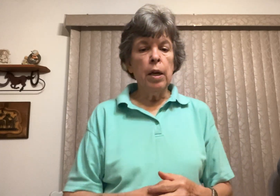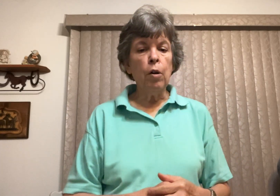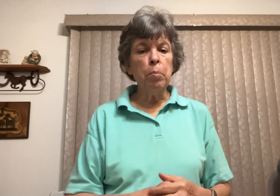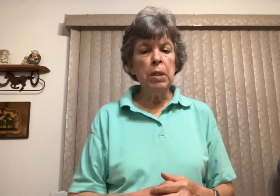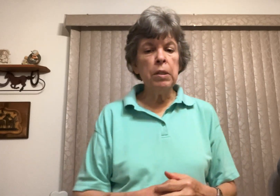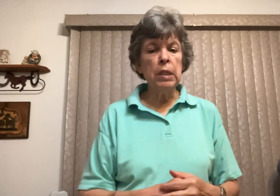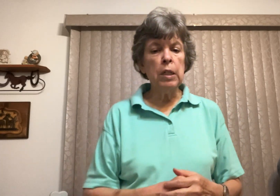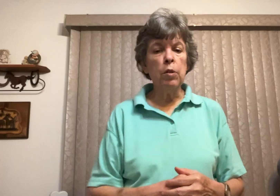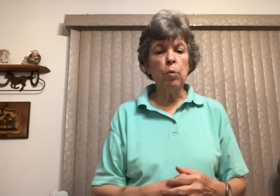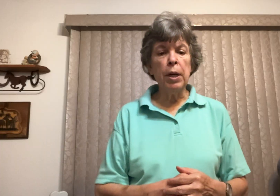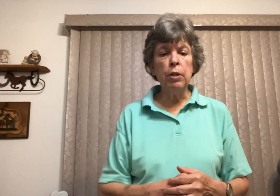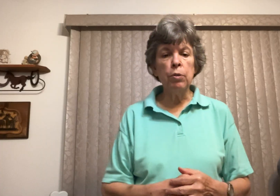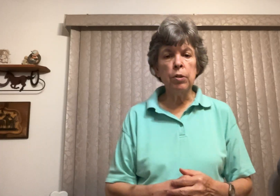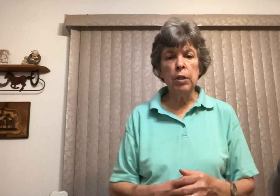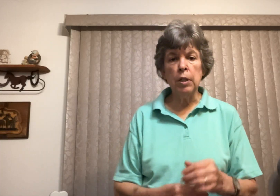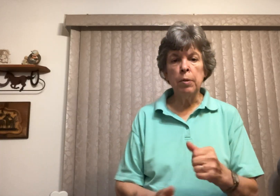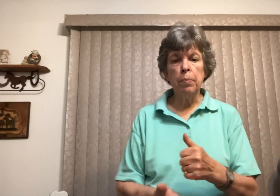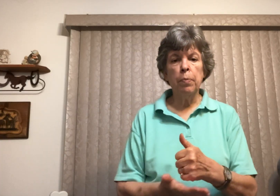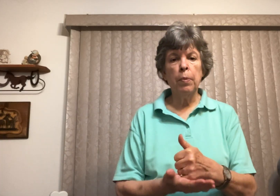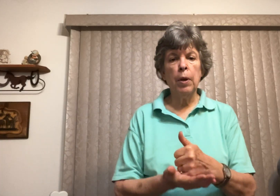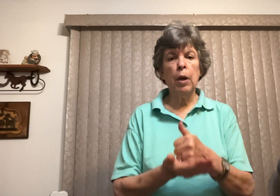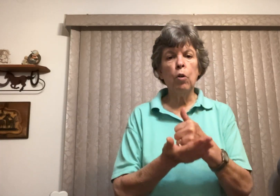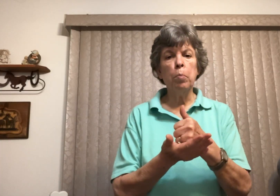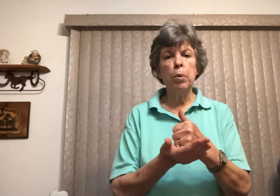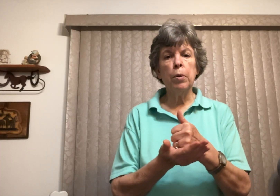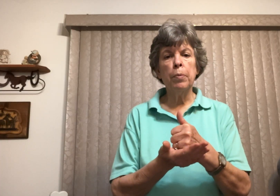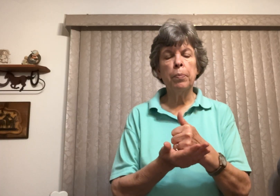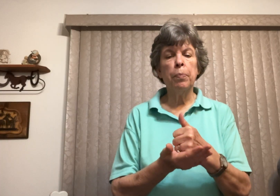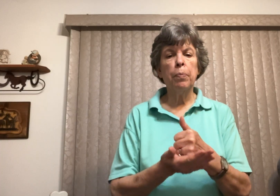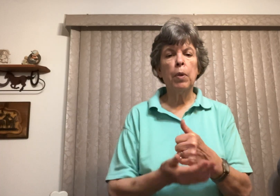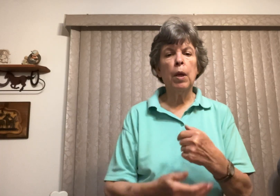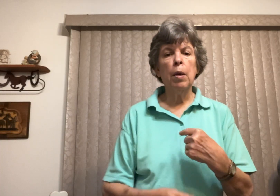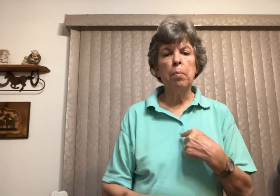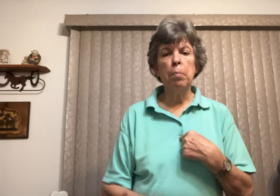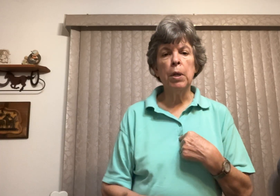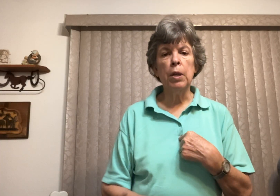Help me see the way you see. Help me